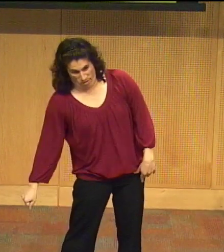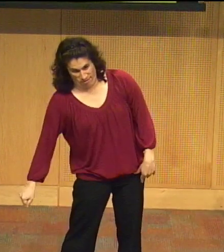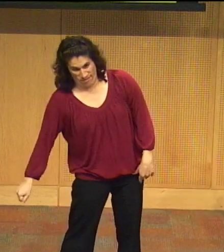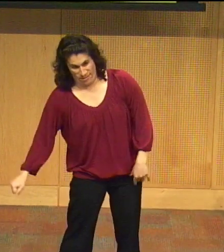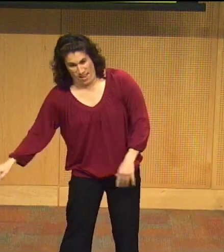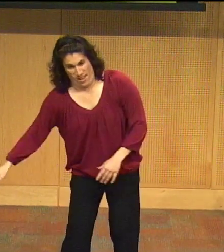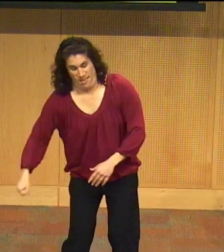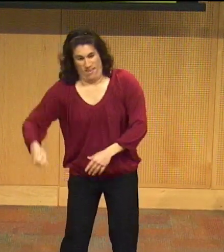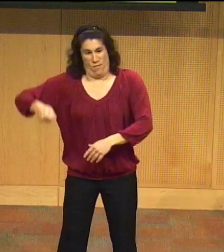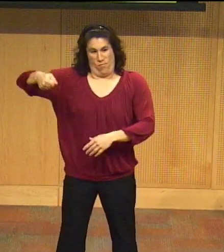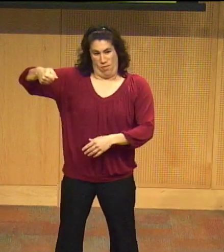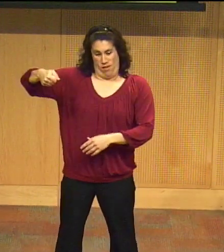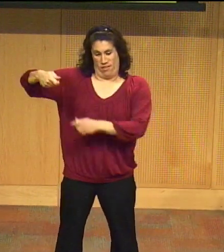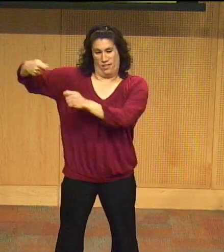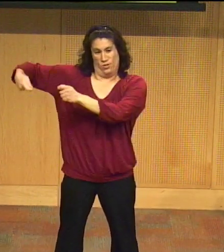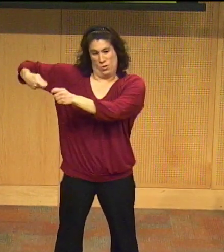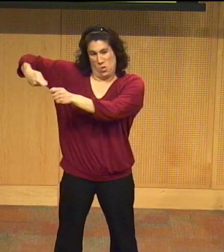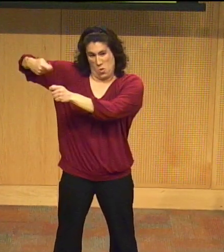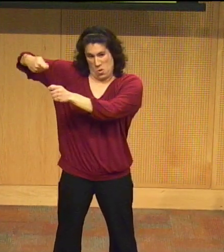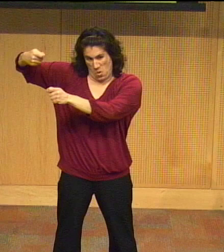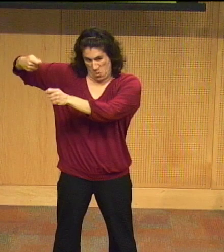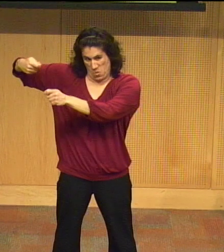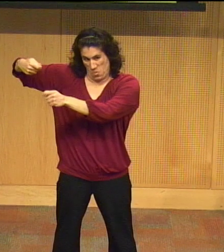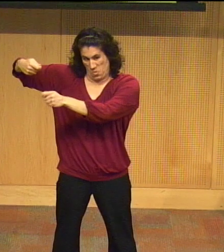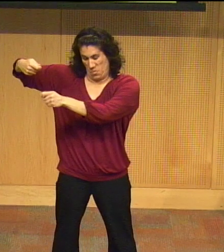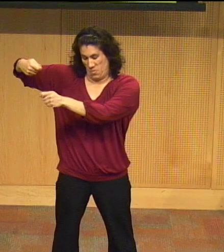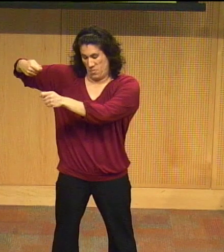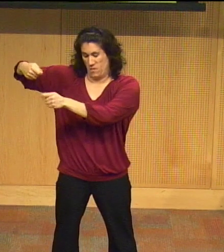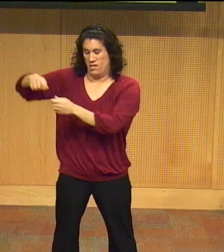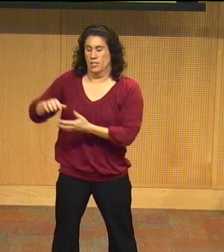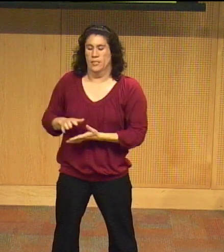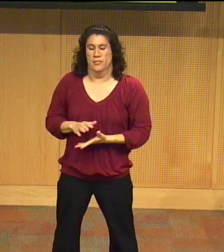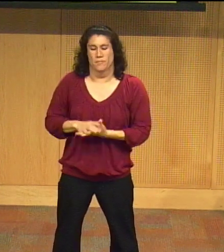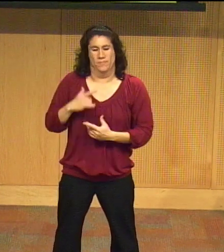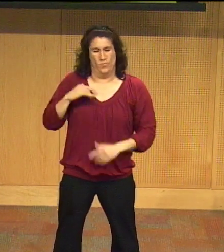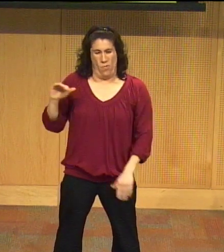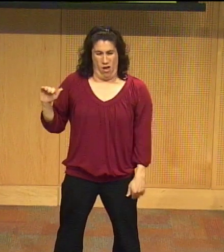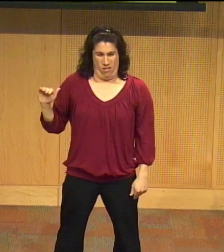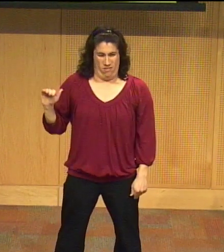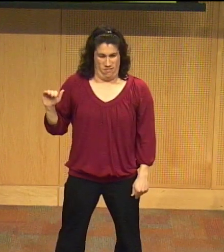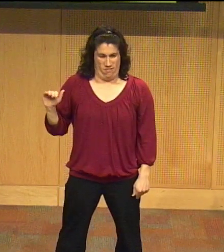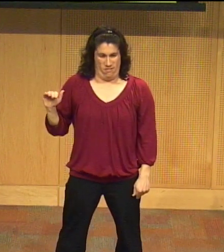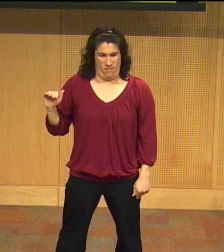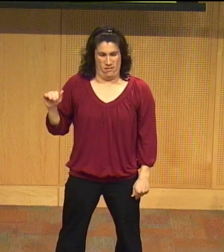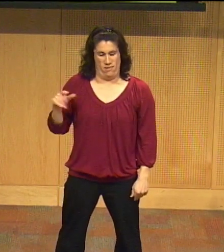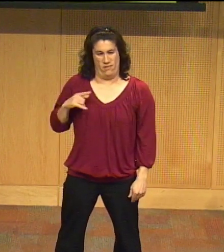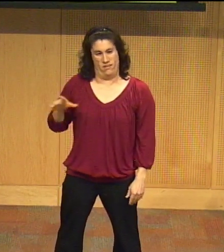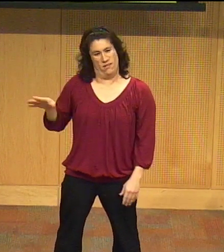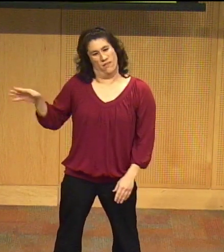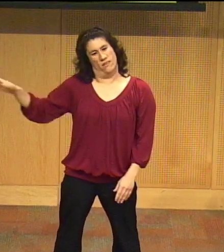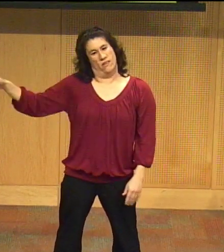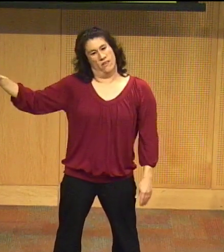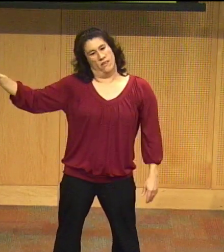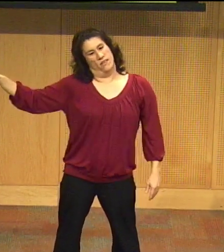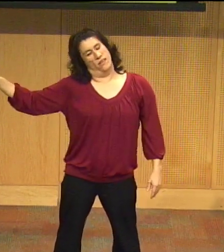fix that is to do a surgical incision on the side, pull that stomach down, stitch it into place, and hold it still. But I'm